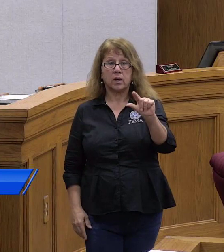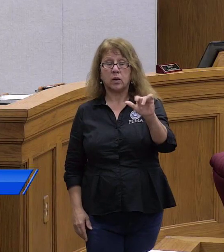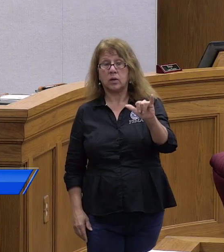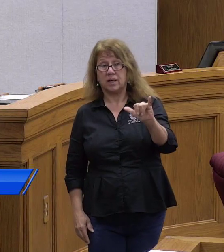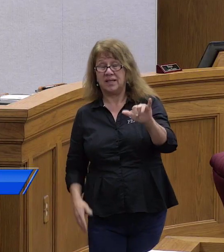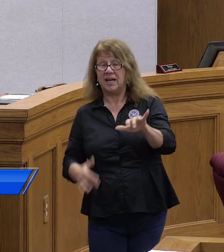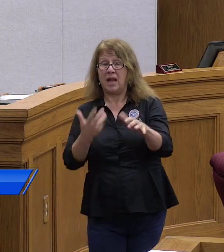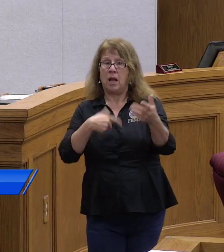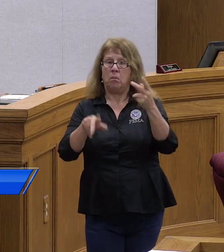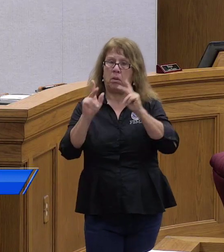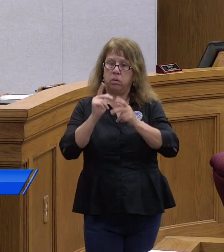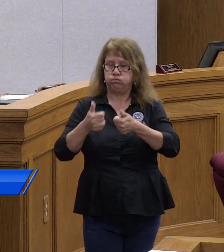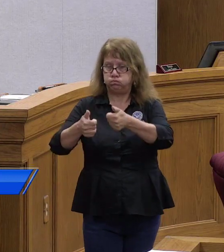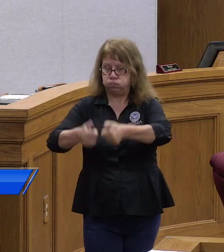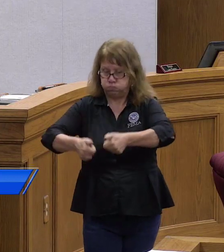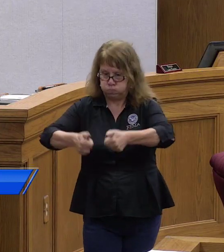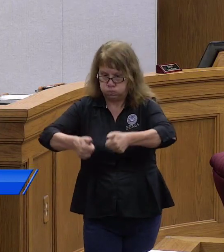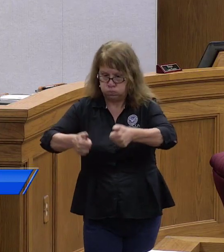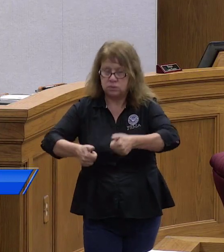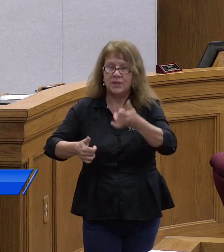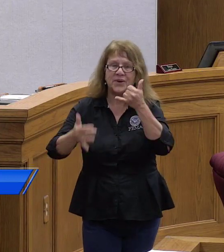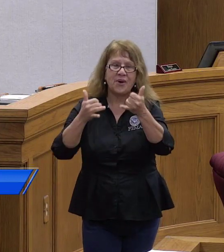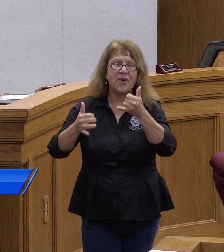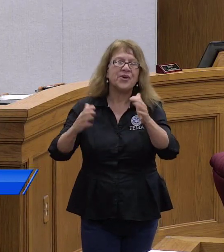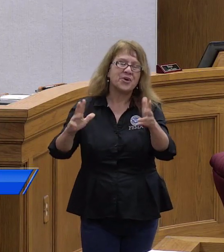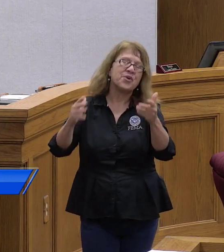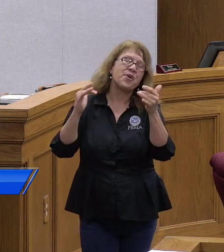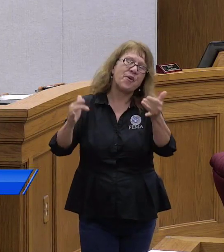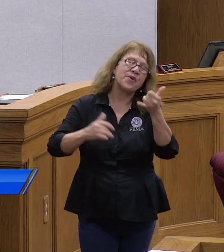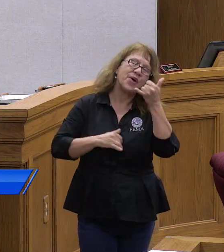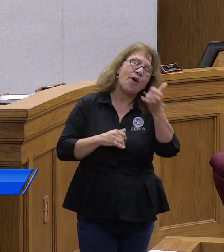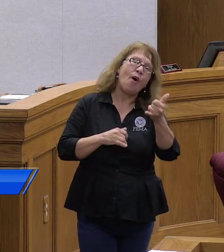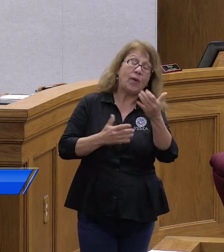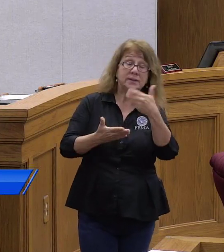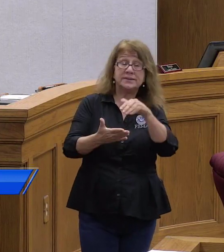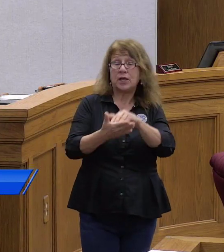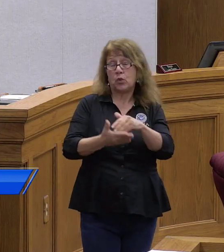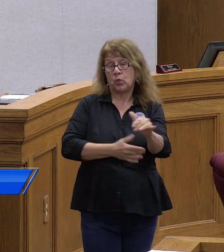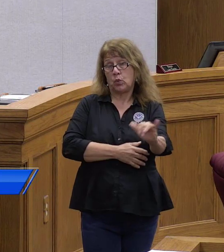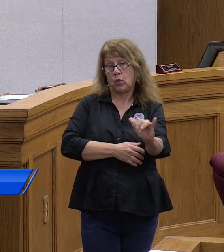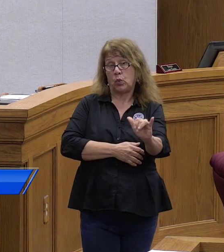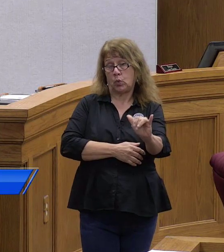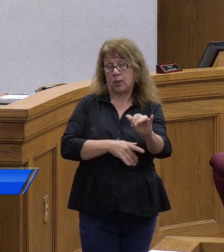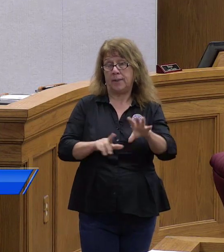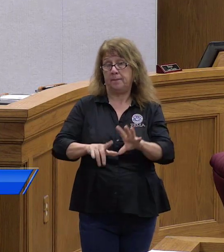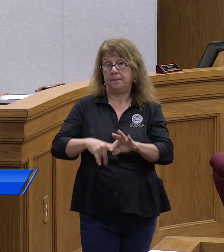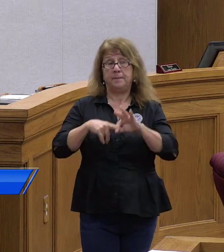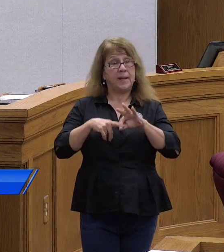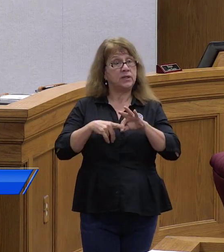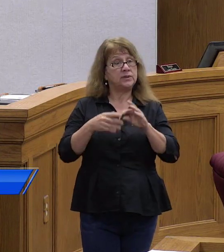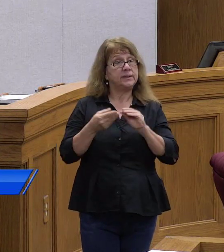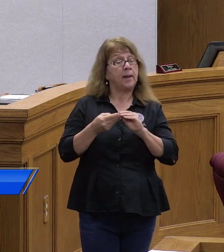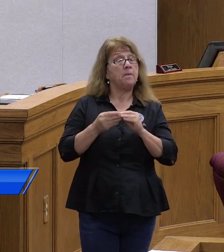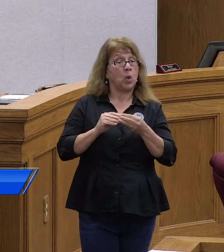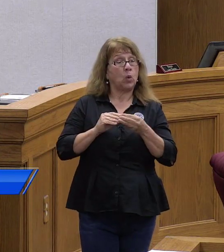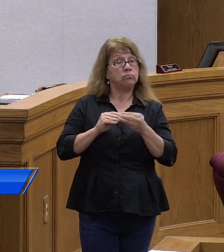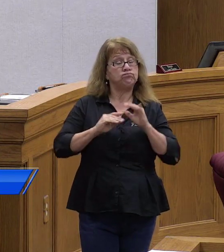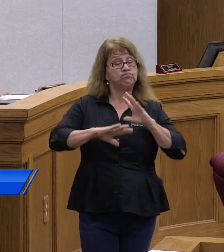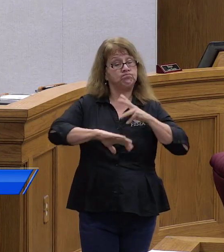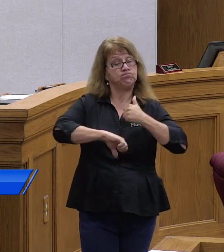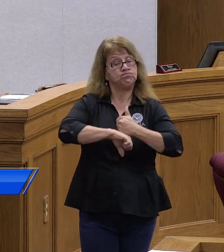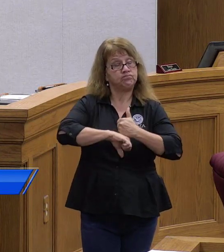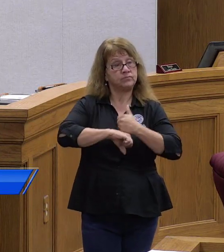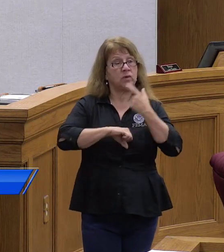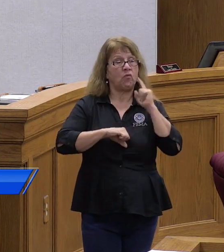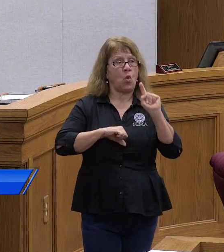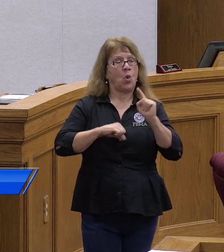for Entergy, giving them a call. Just go ahead and call our call center, and then I gave you a special number that was stood up for